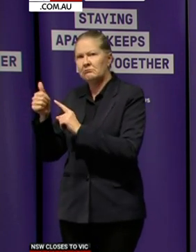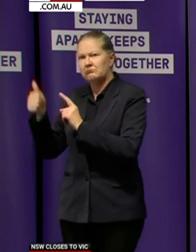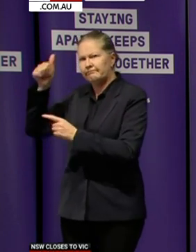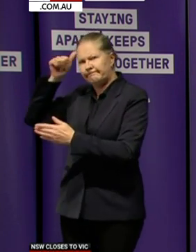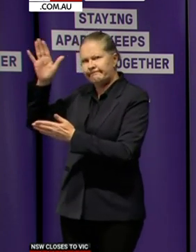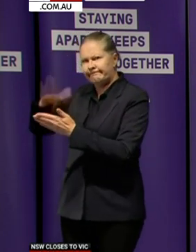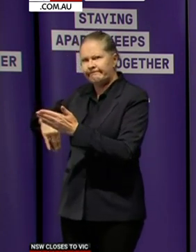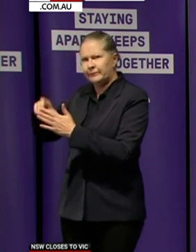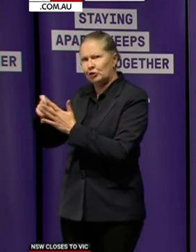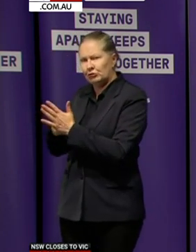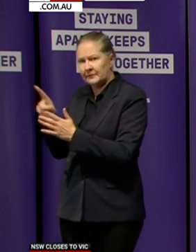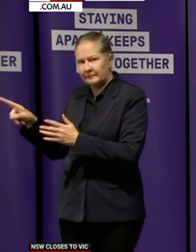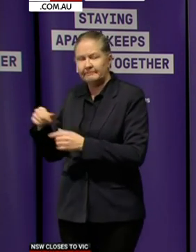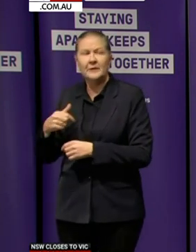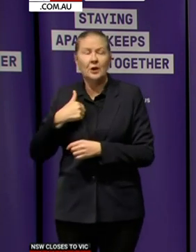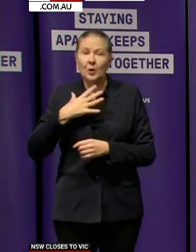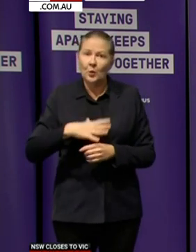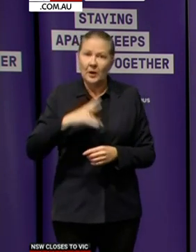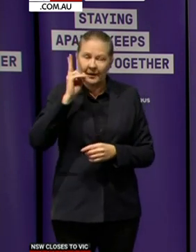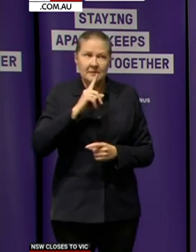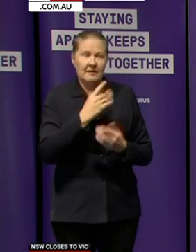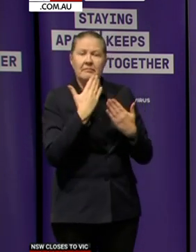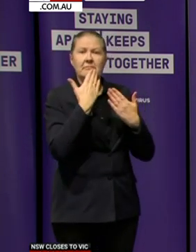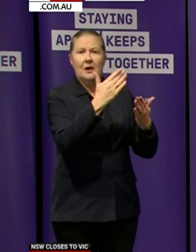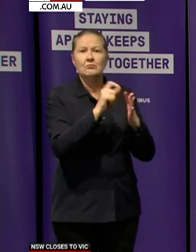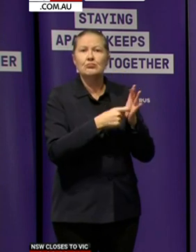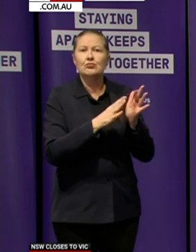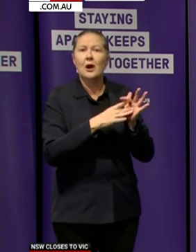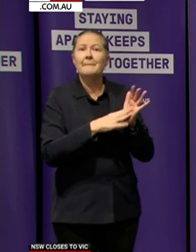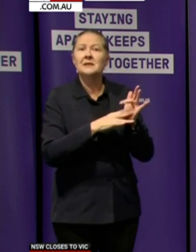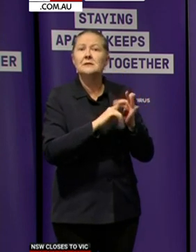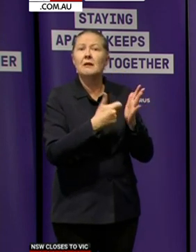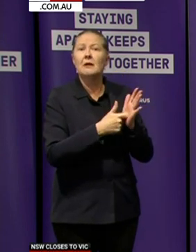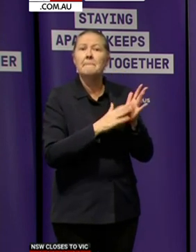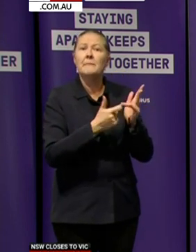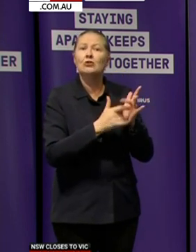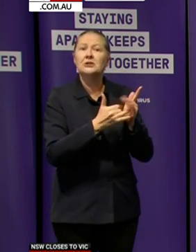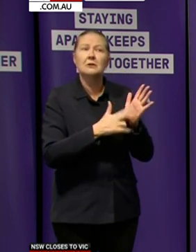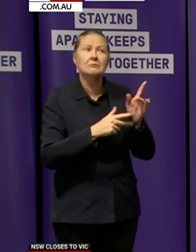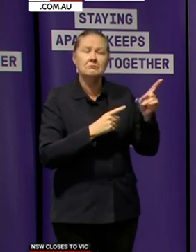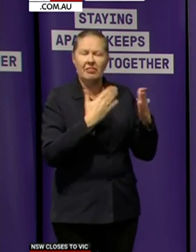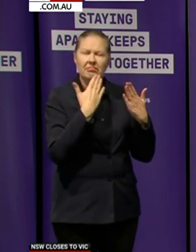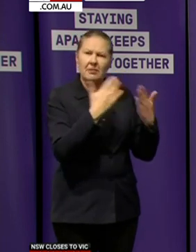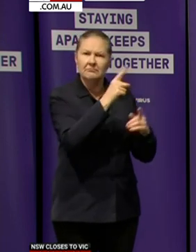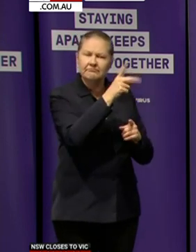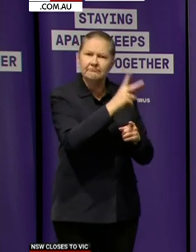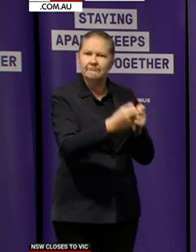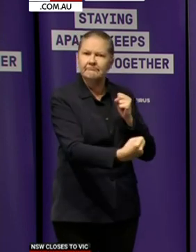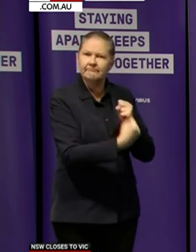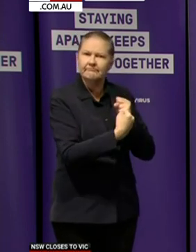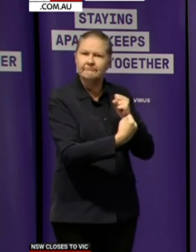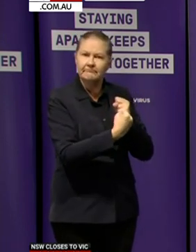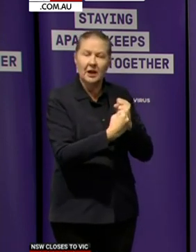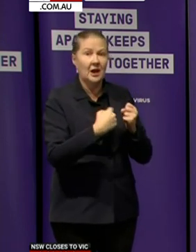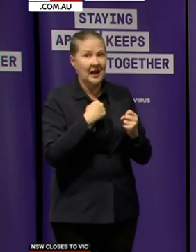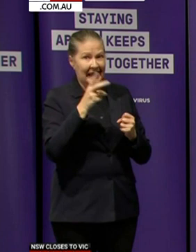to thank the Prime Minister for his consistent support, and I also want to share with you that I have requested from the Prime Minister a